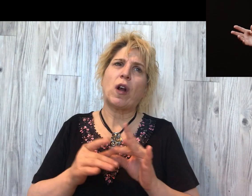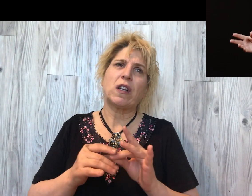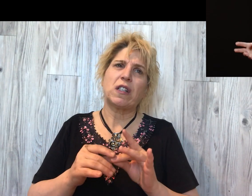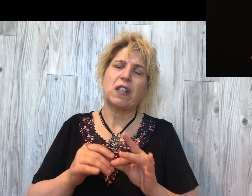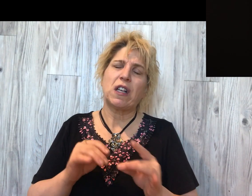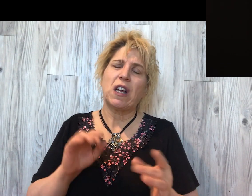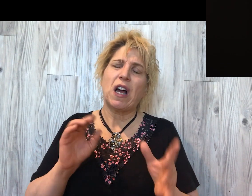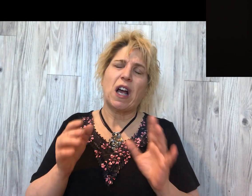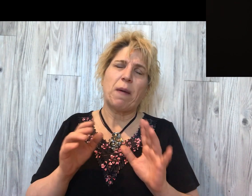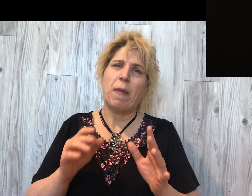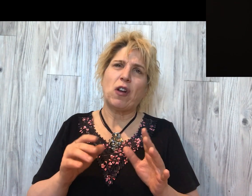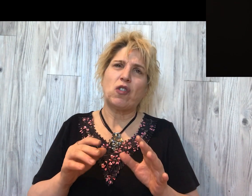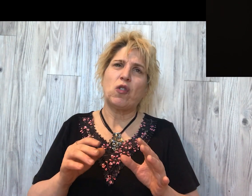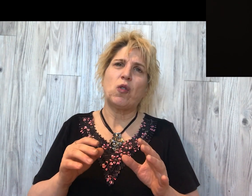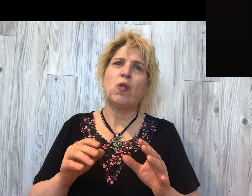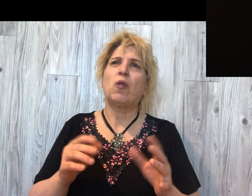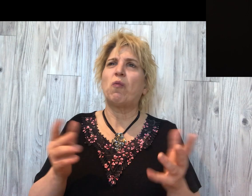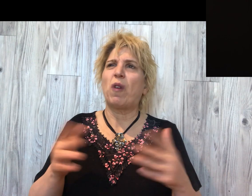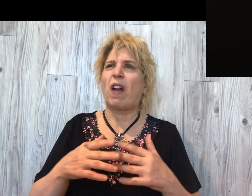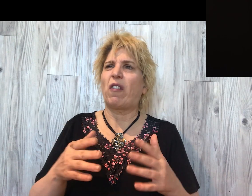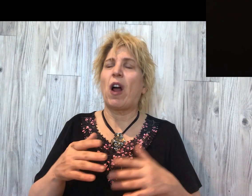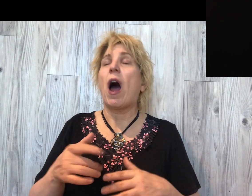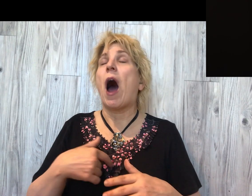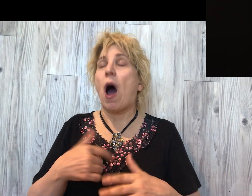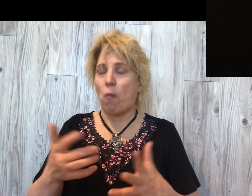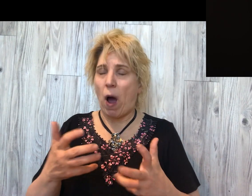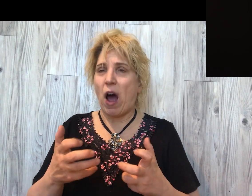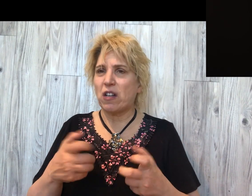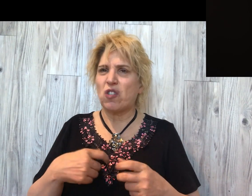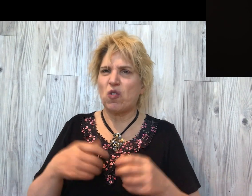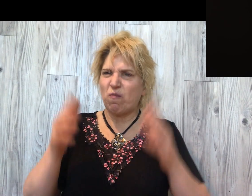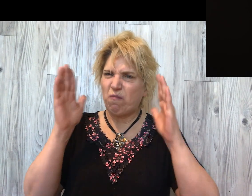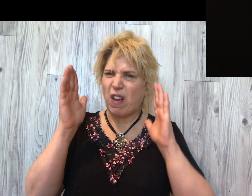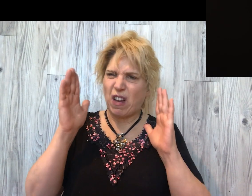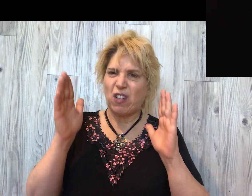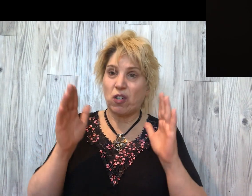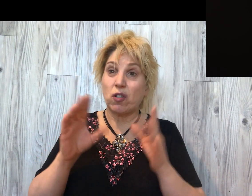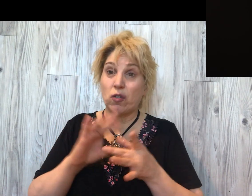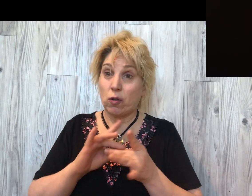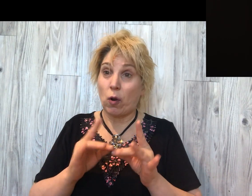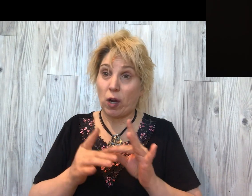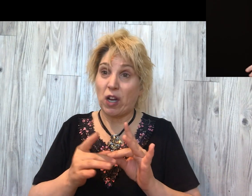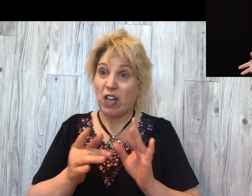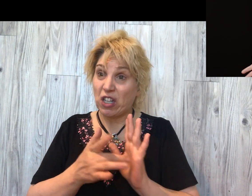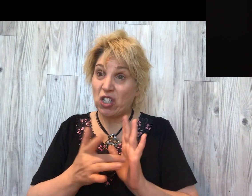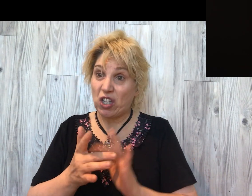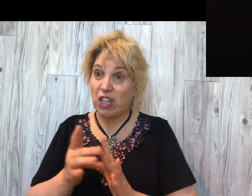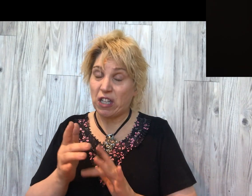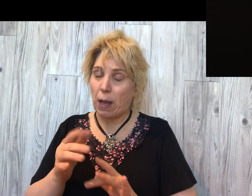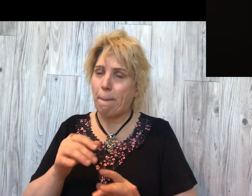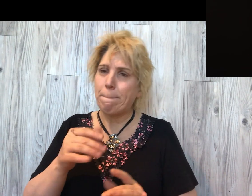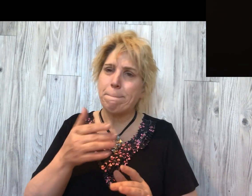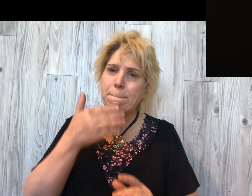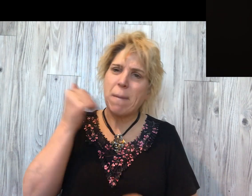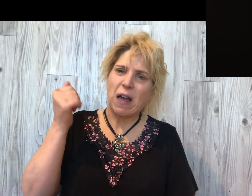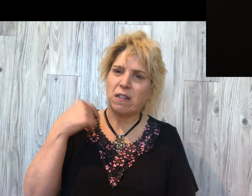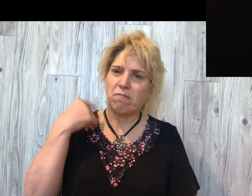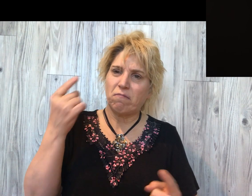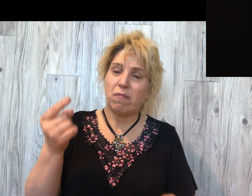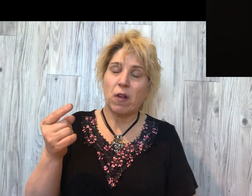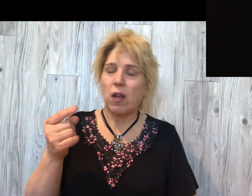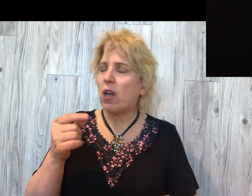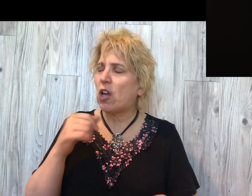But that's for another day. Today, I want us to listen to one of Jesus' stories, and it's one of my favorites and one of the best loved stories.